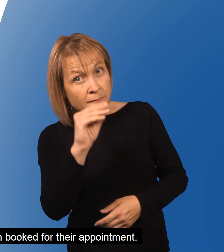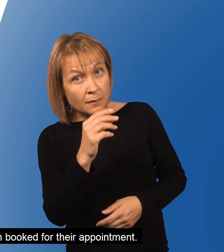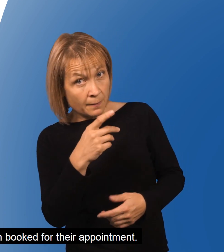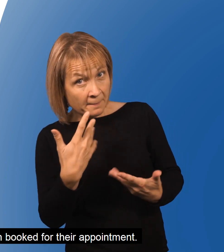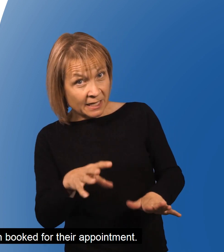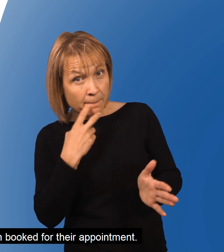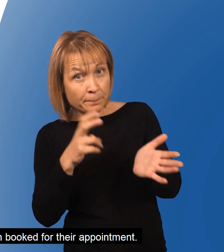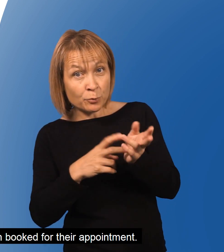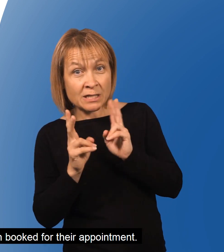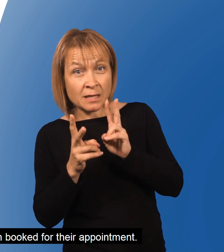appointment.